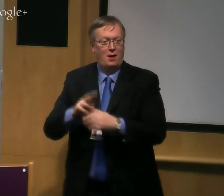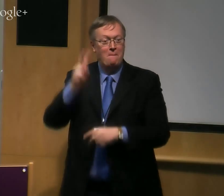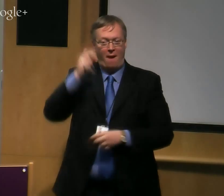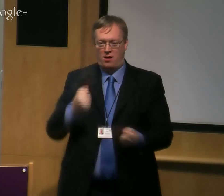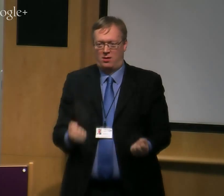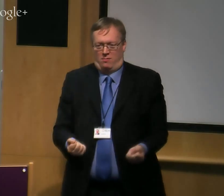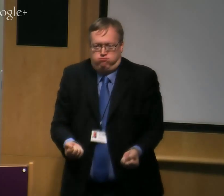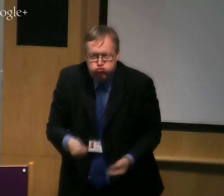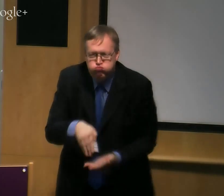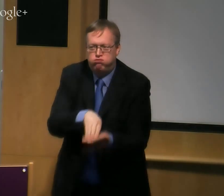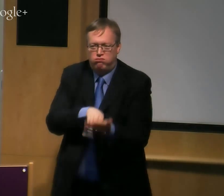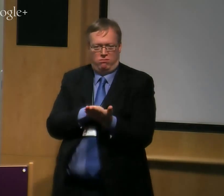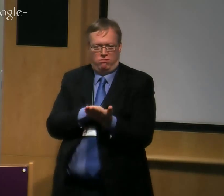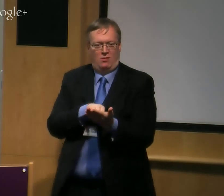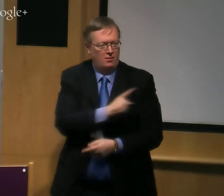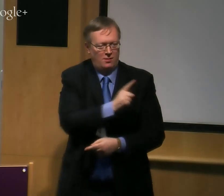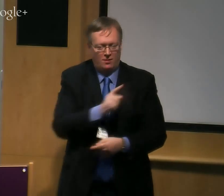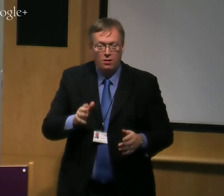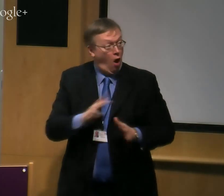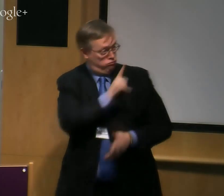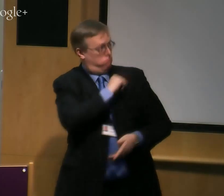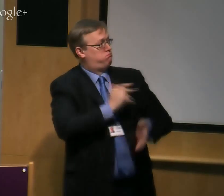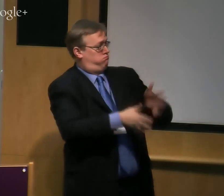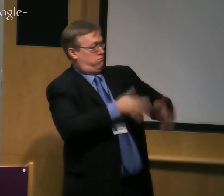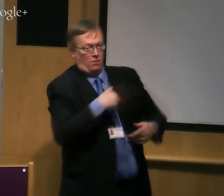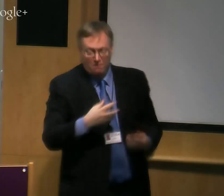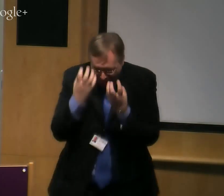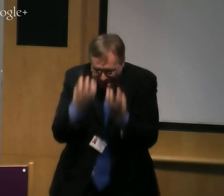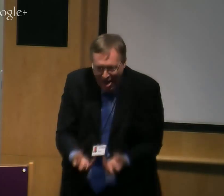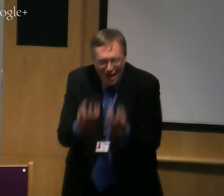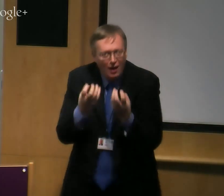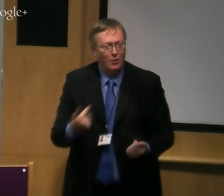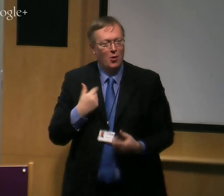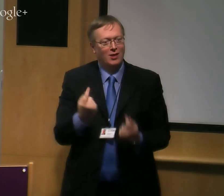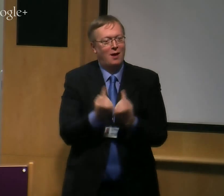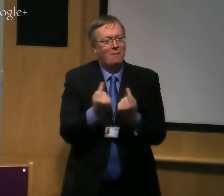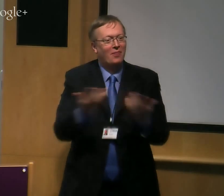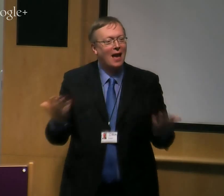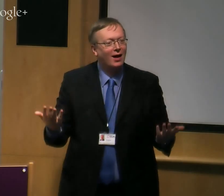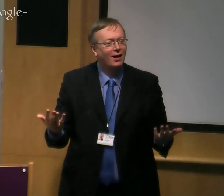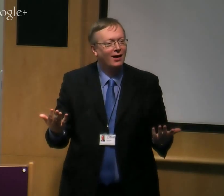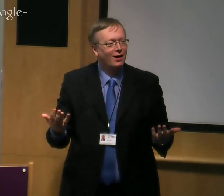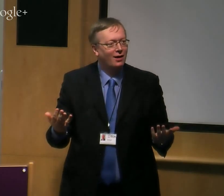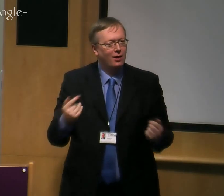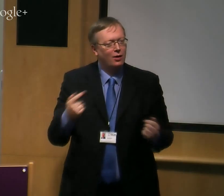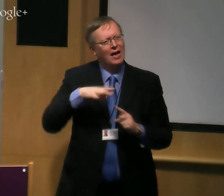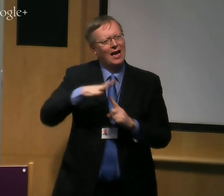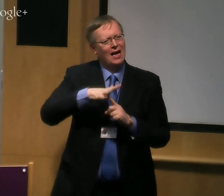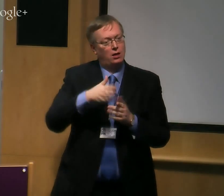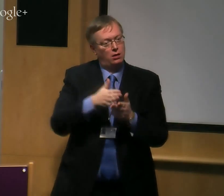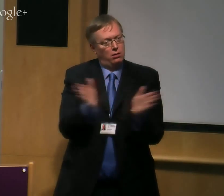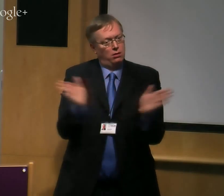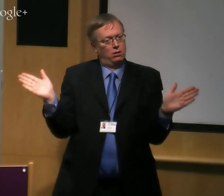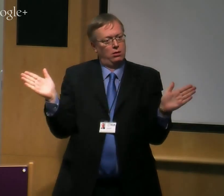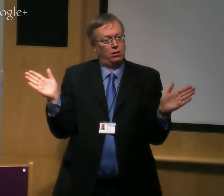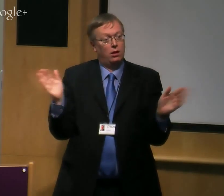come into contact with people who are deaf, and they could do sign language work. And imagine if in a street, we just get